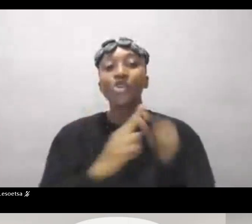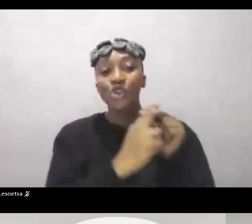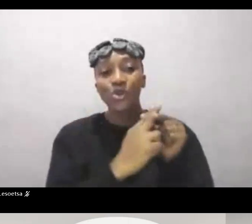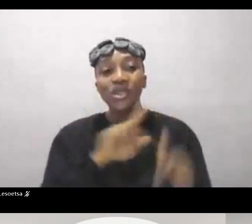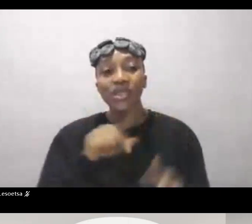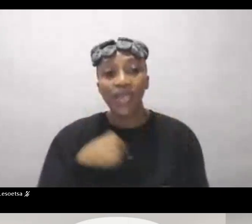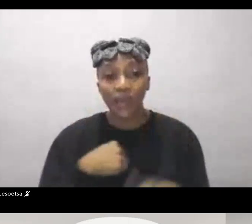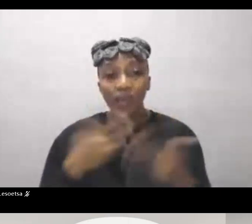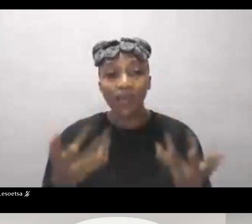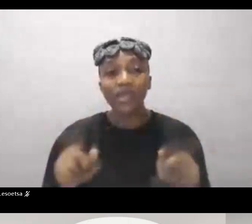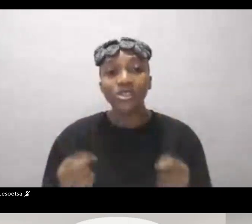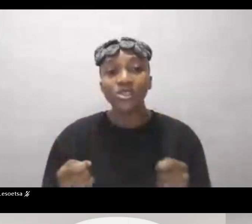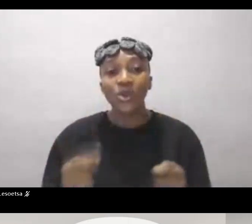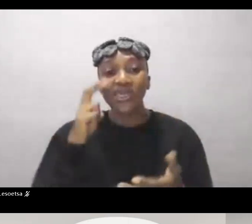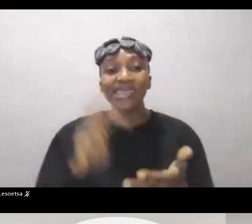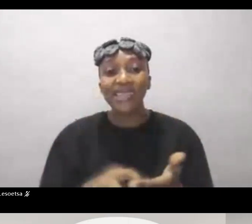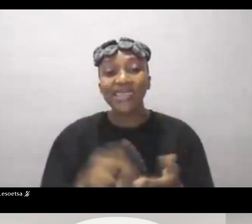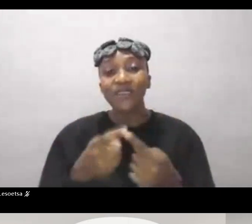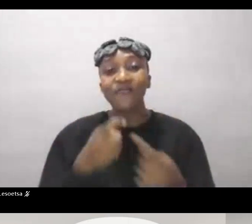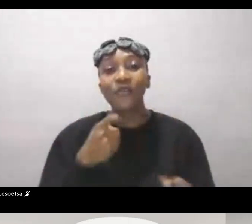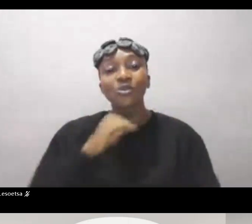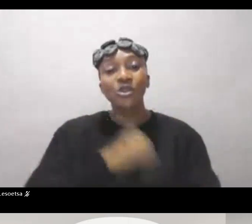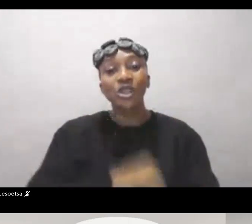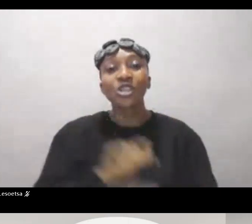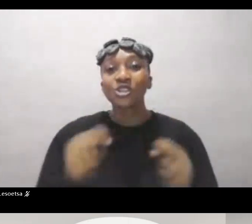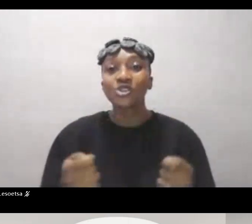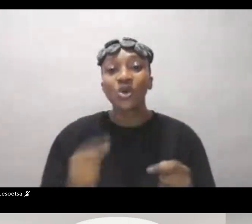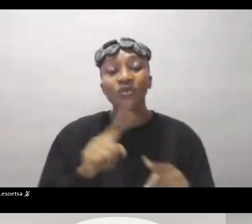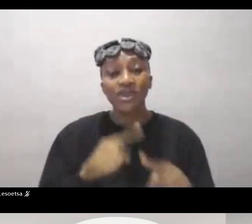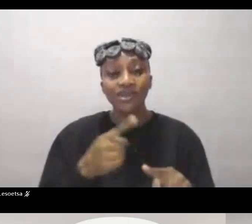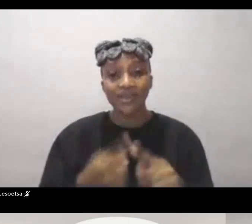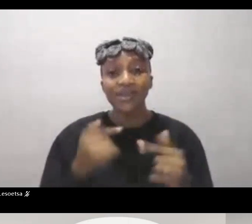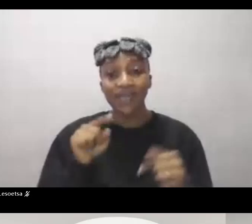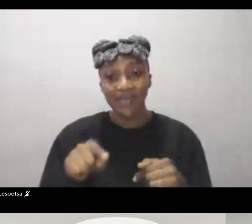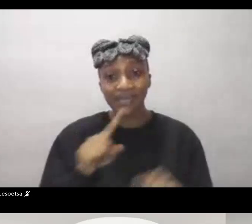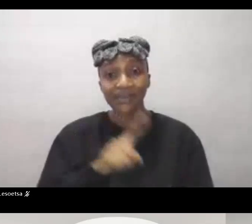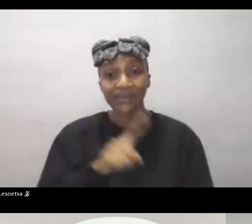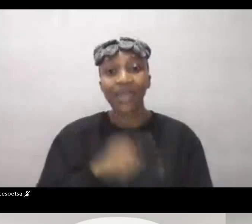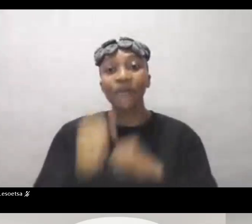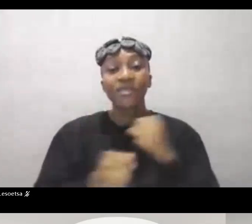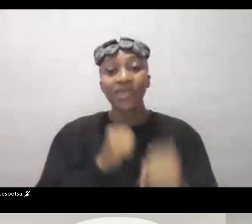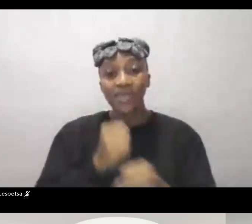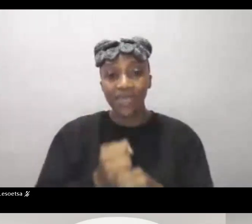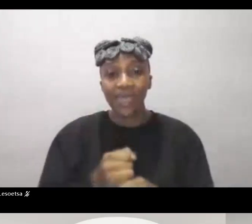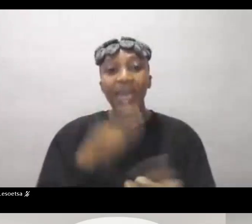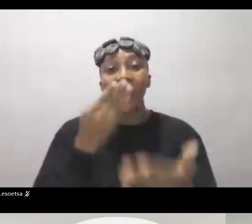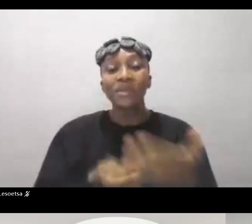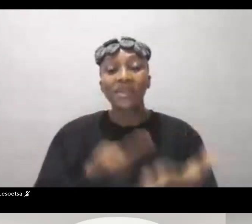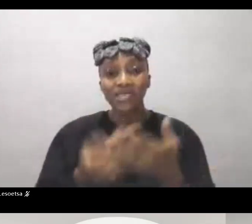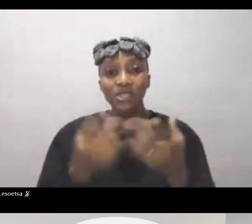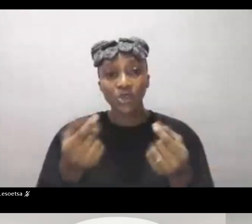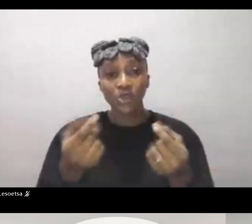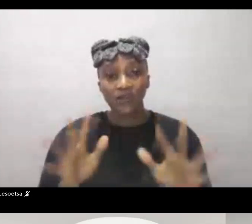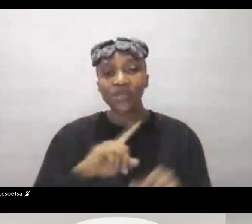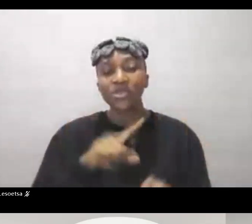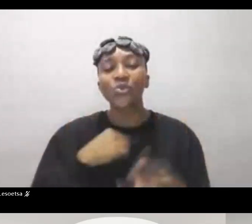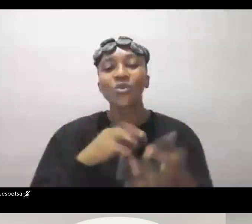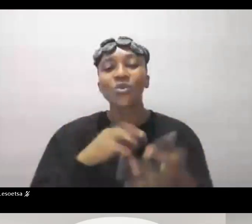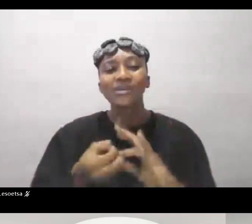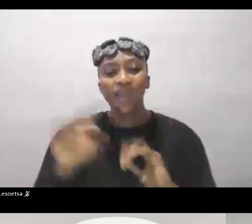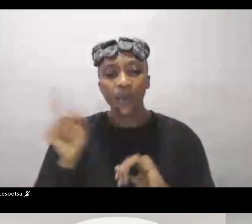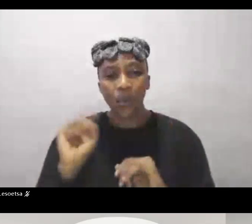So yeah, so for instance, now this time of the year when the applications are done, we try to